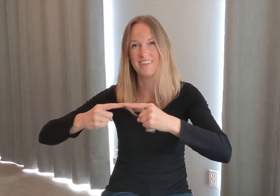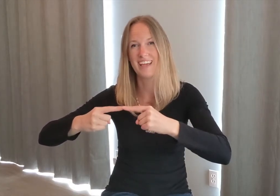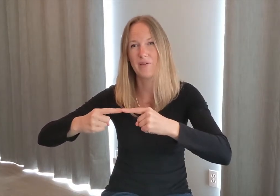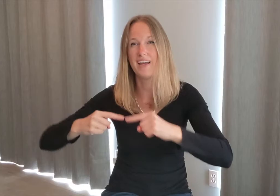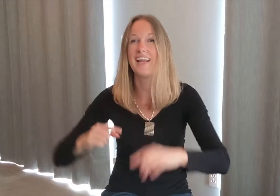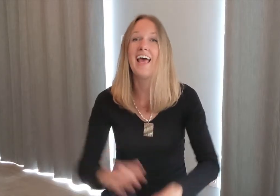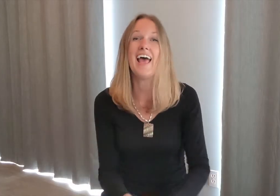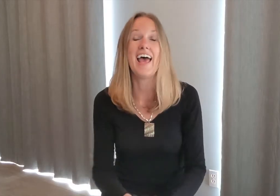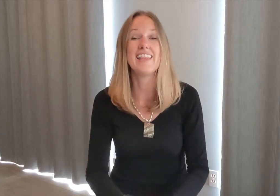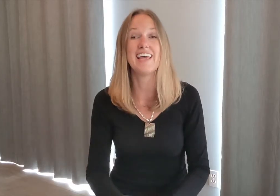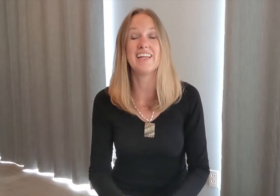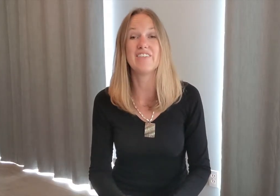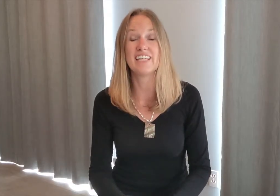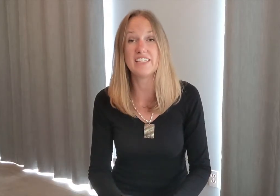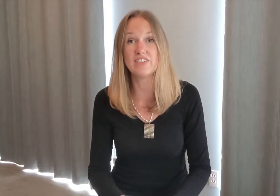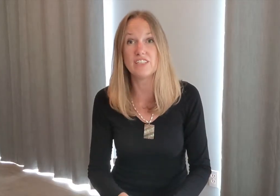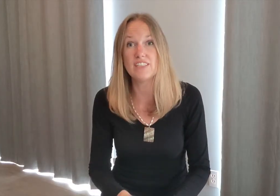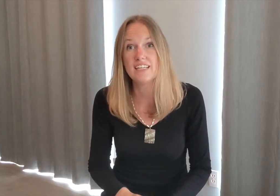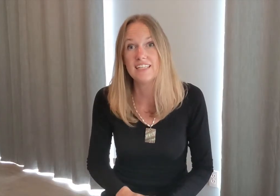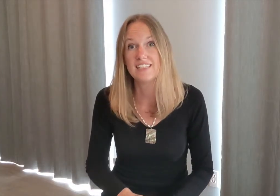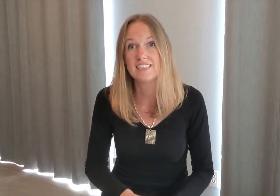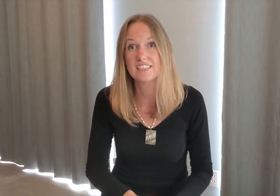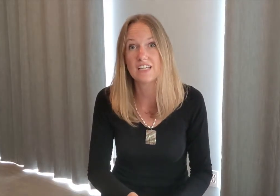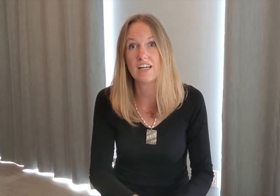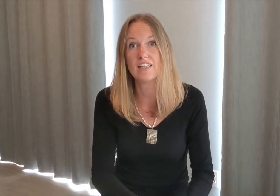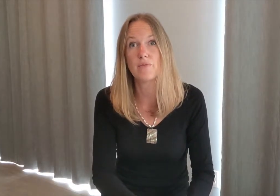Okay, when. And then evil, this is a song that